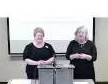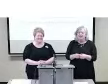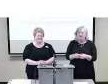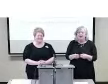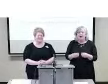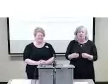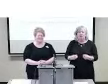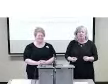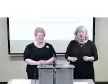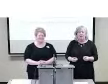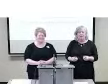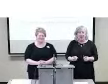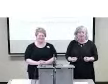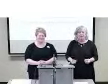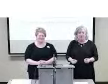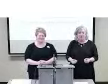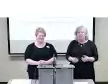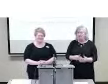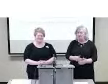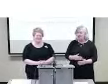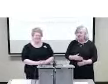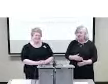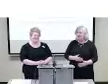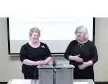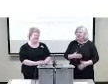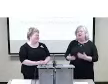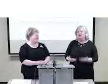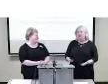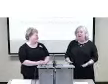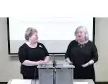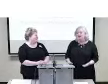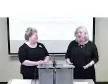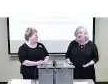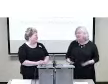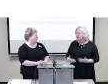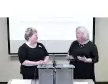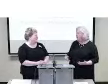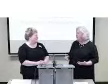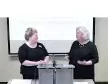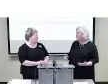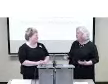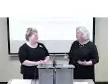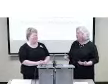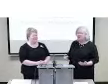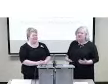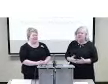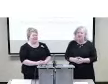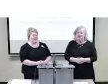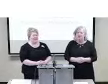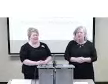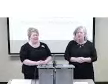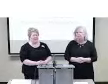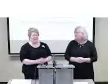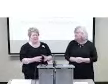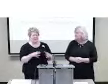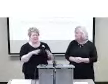things that we might need to run out and buy at the store so that we're not having a chaotic night or that the family's not having a chaotic night the